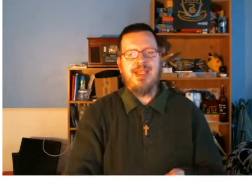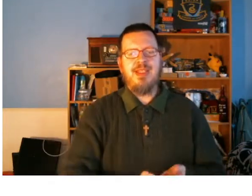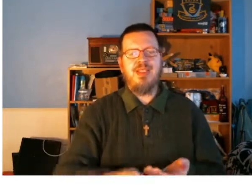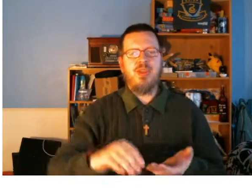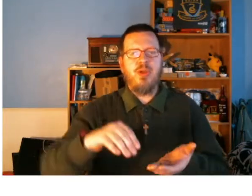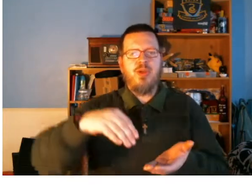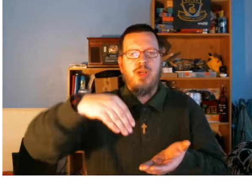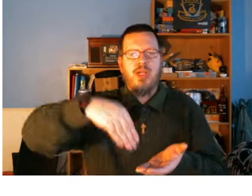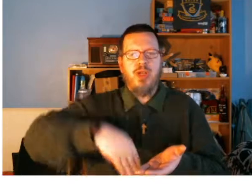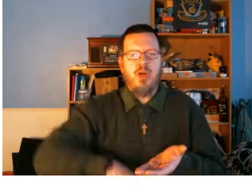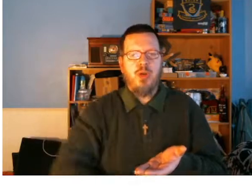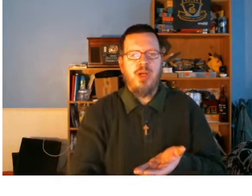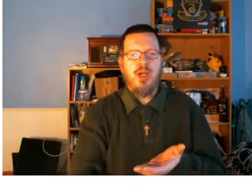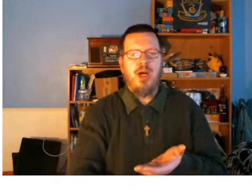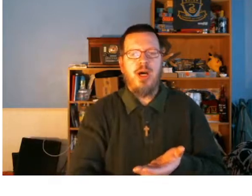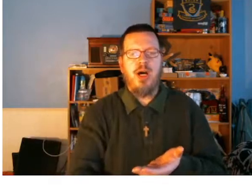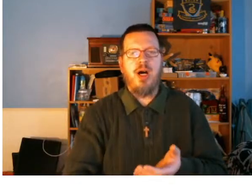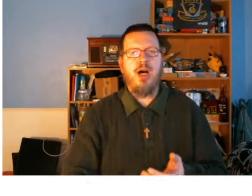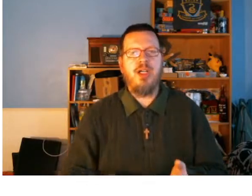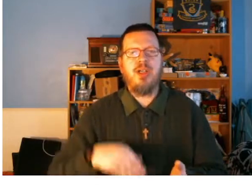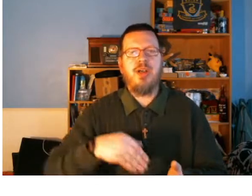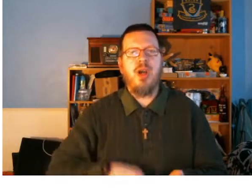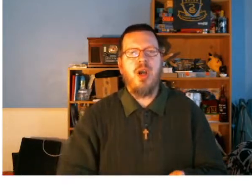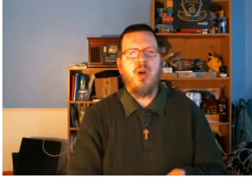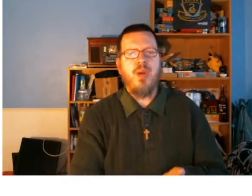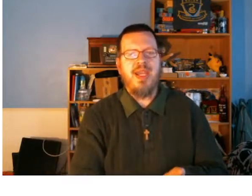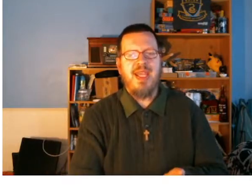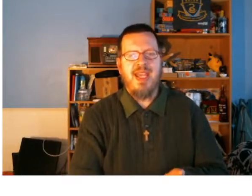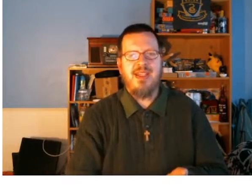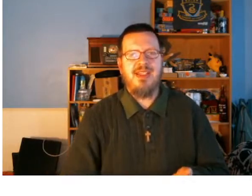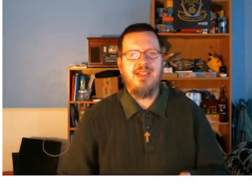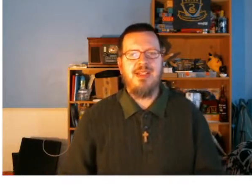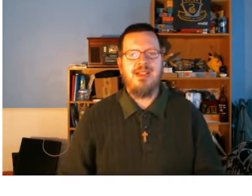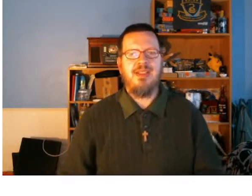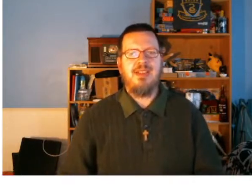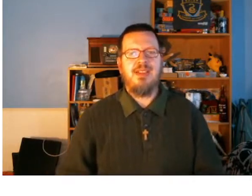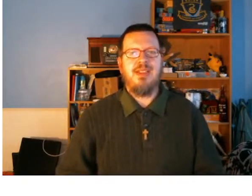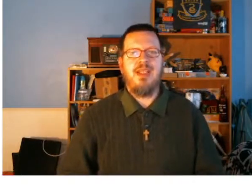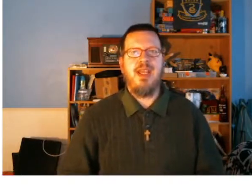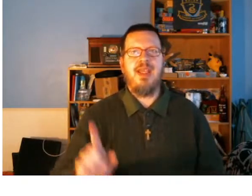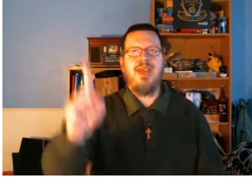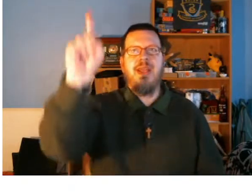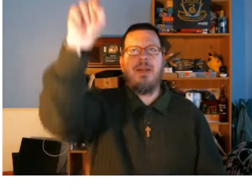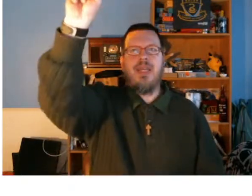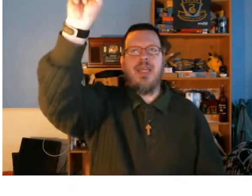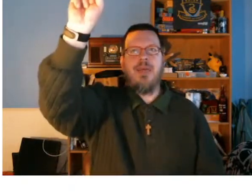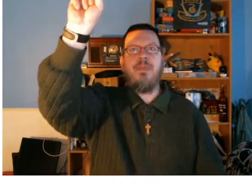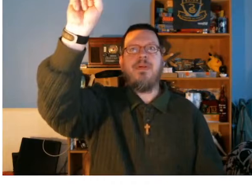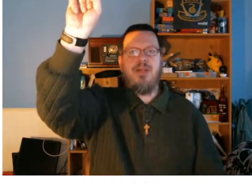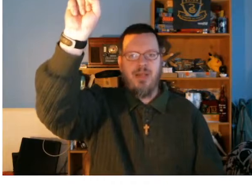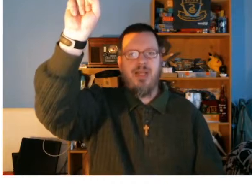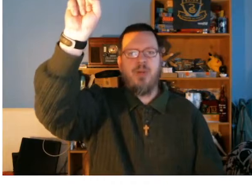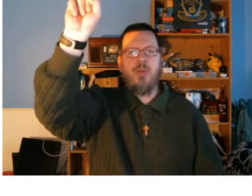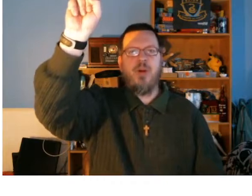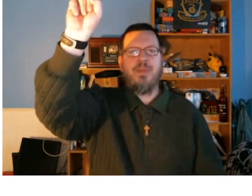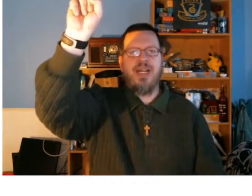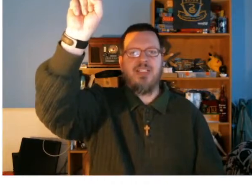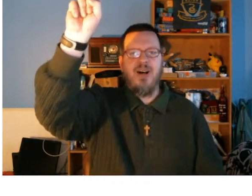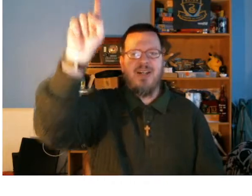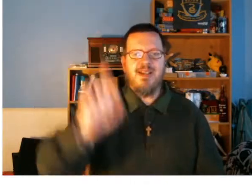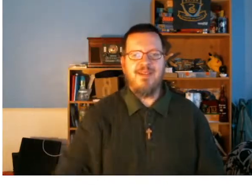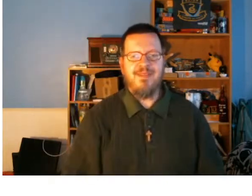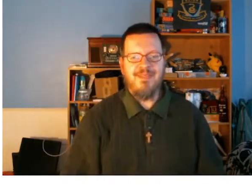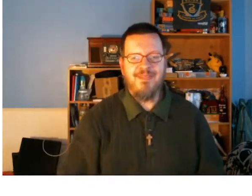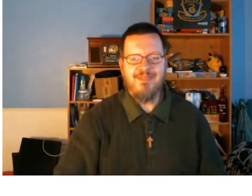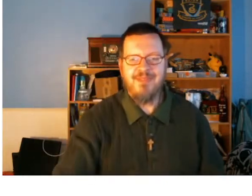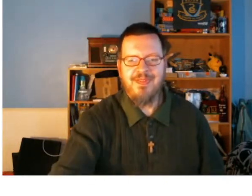in is sort of, we're going to go under our waiting hand, and then him, again, we're pointing back to